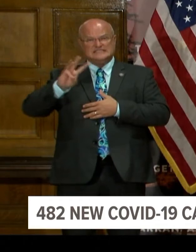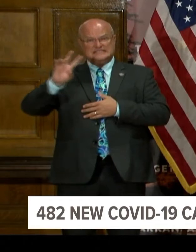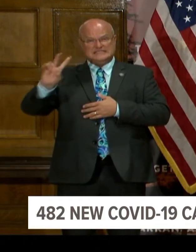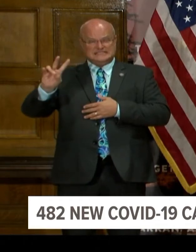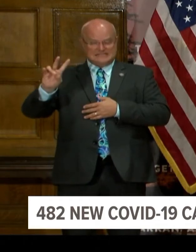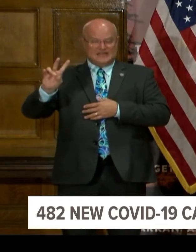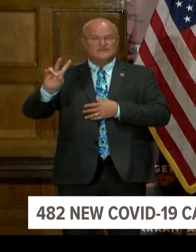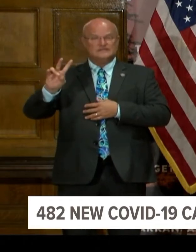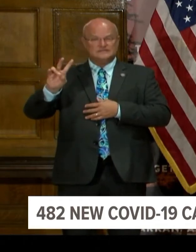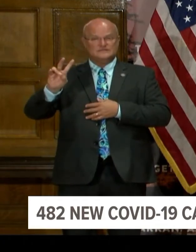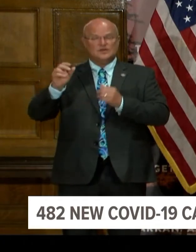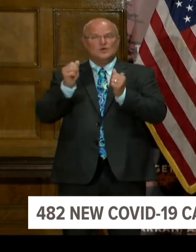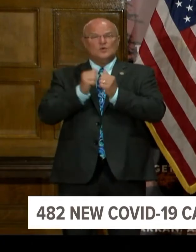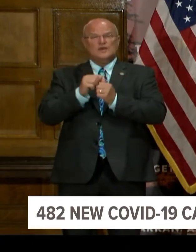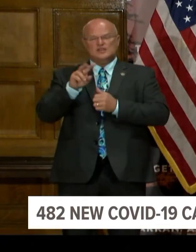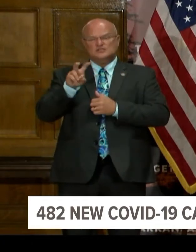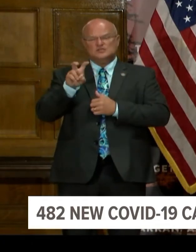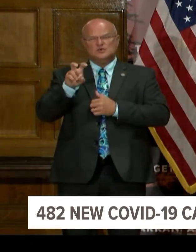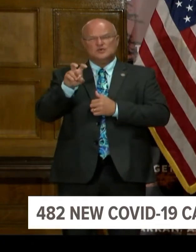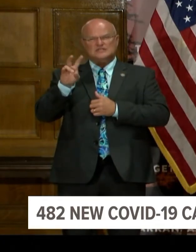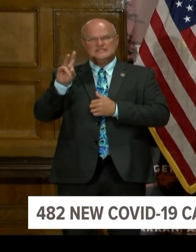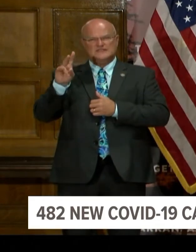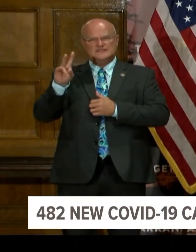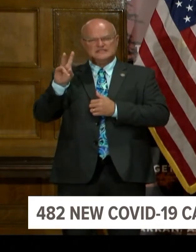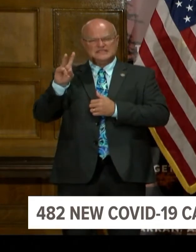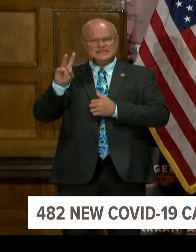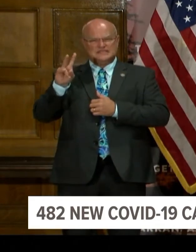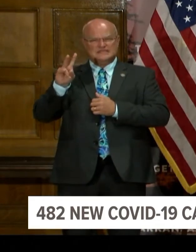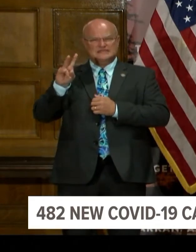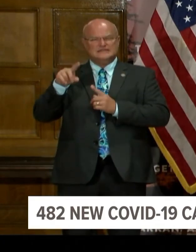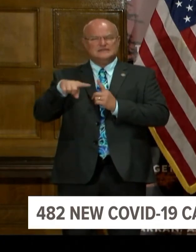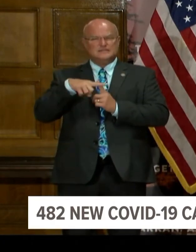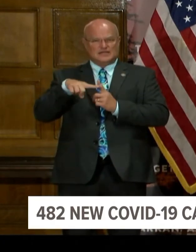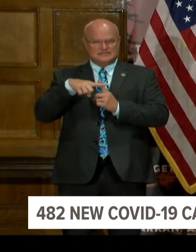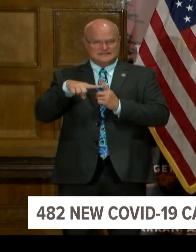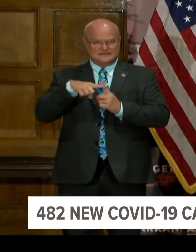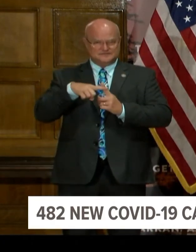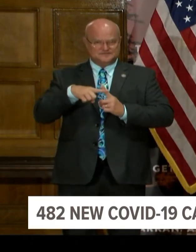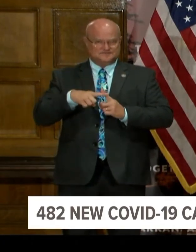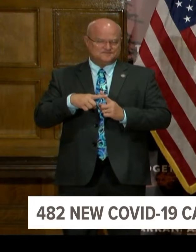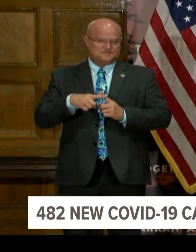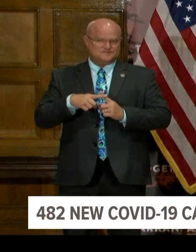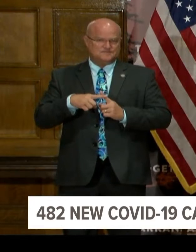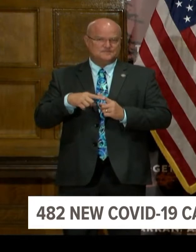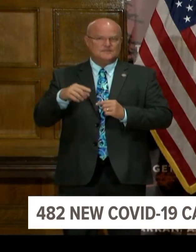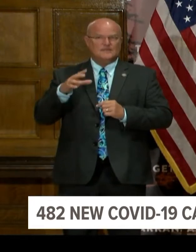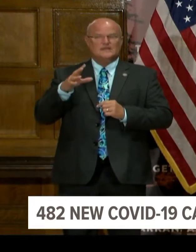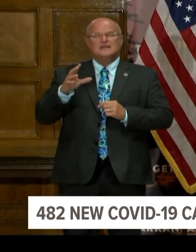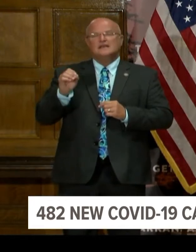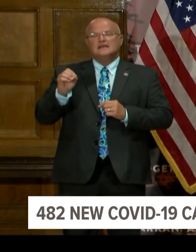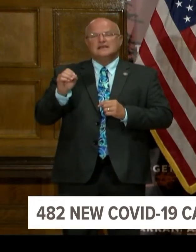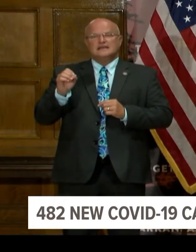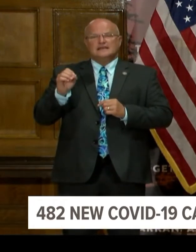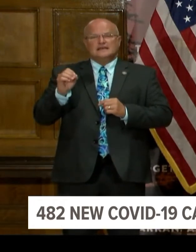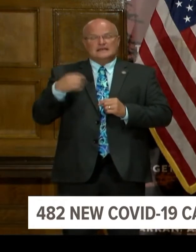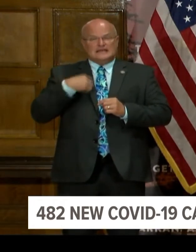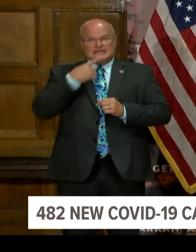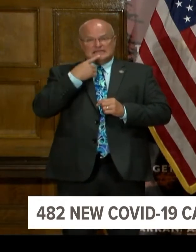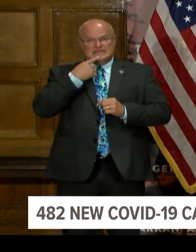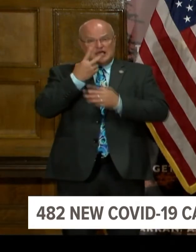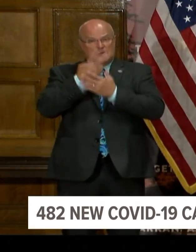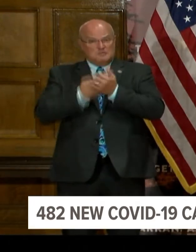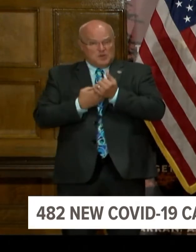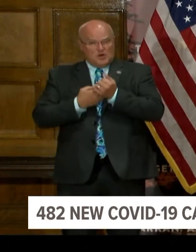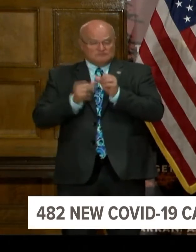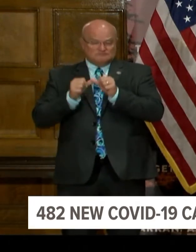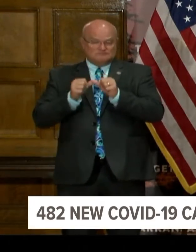1,167 with 217 of those that are positive. And as I said, both of